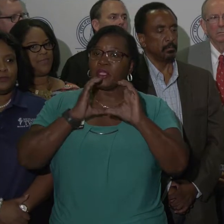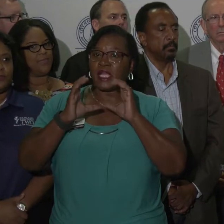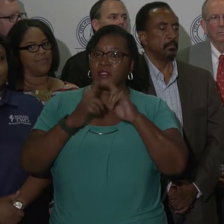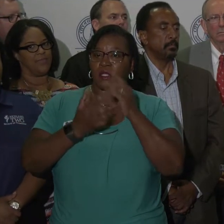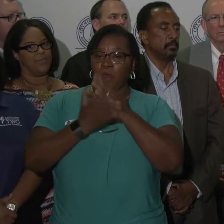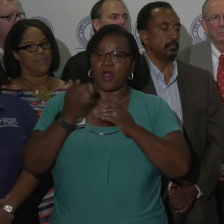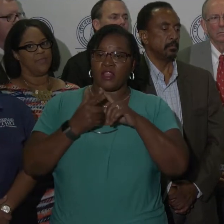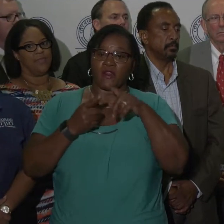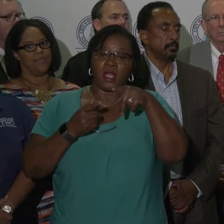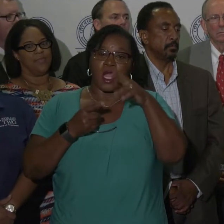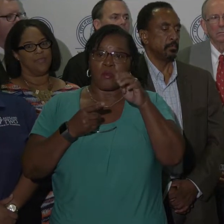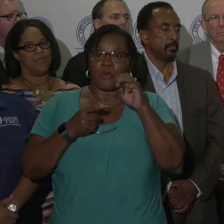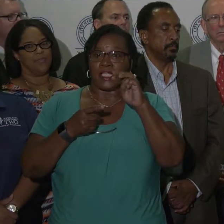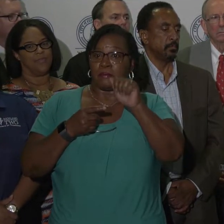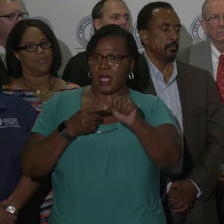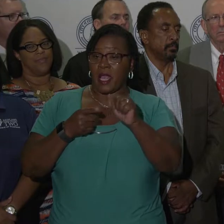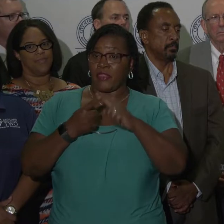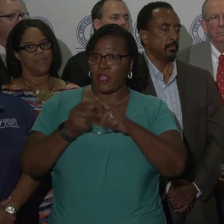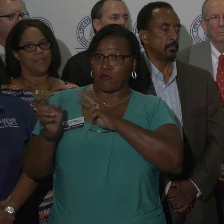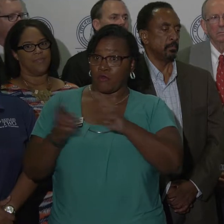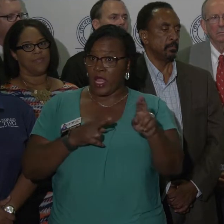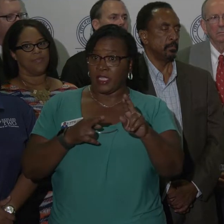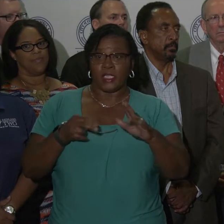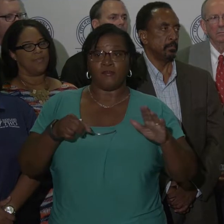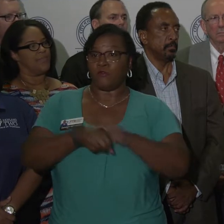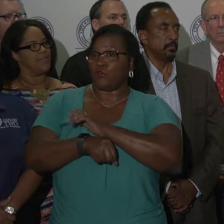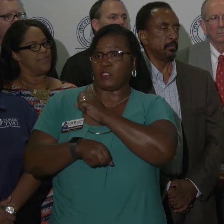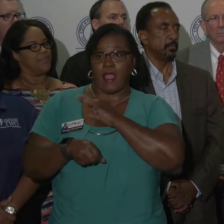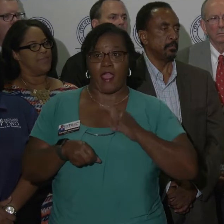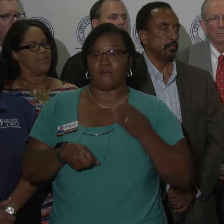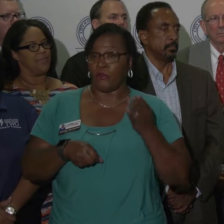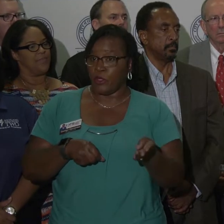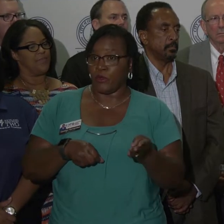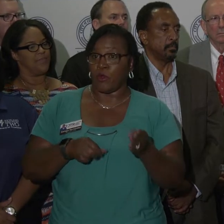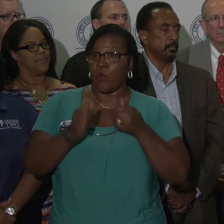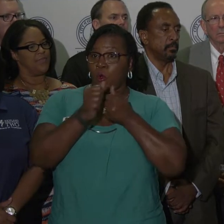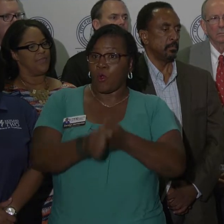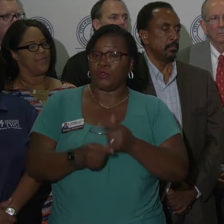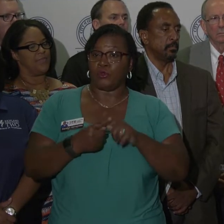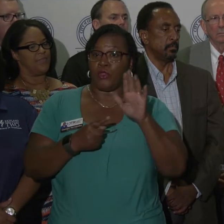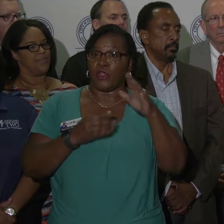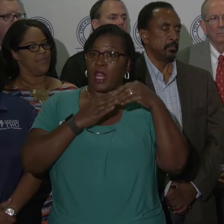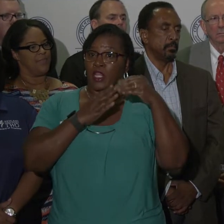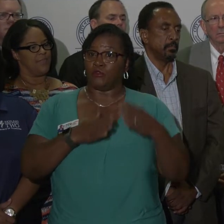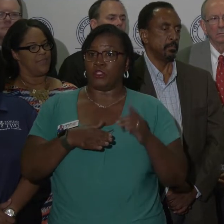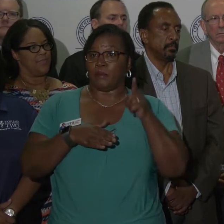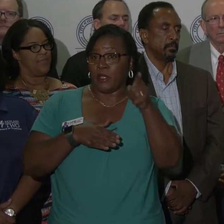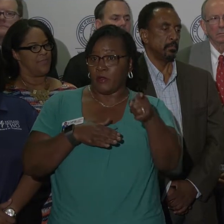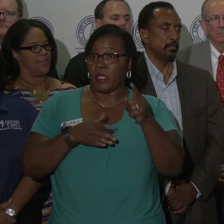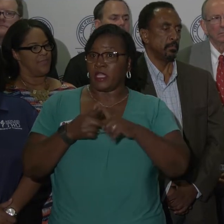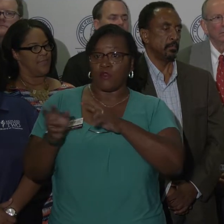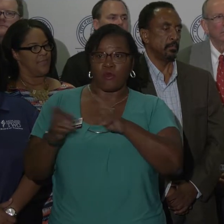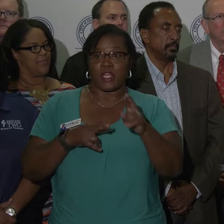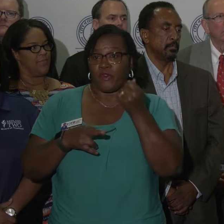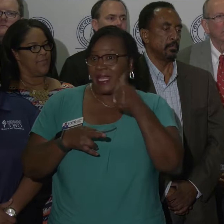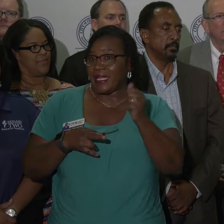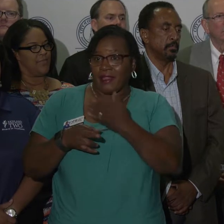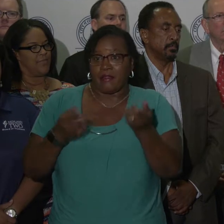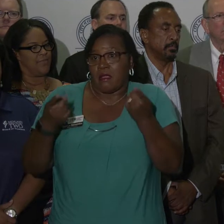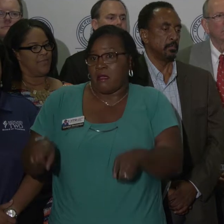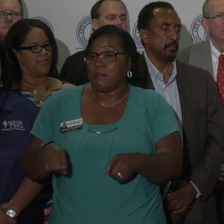Prisma. They are prepared and fully staffed, according to their leadership there, prepared for any